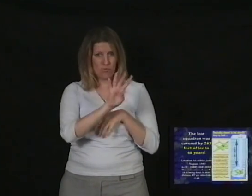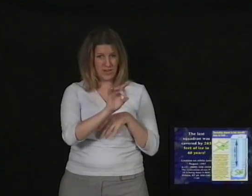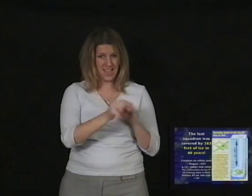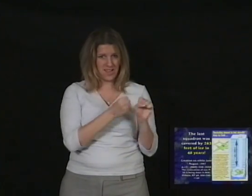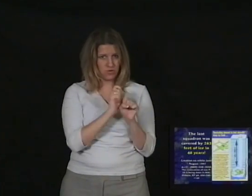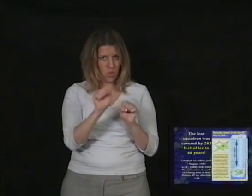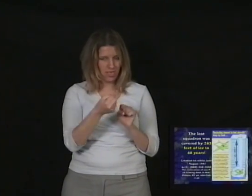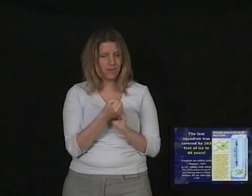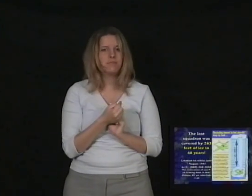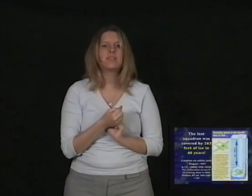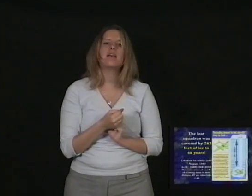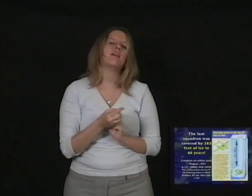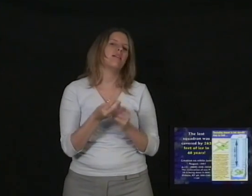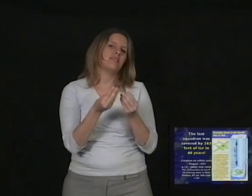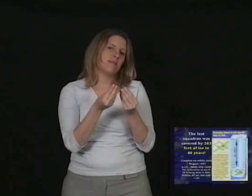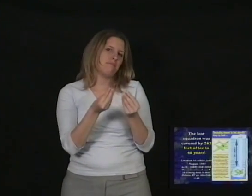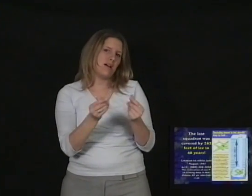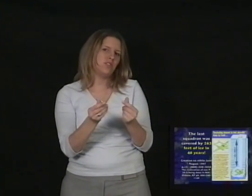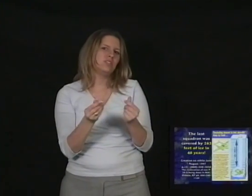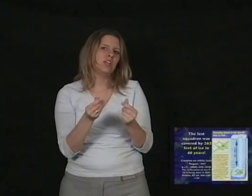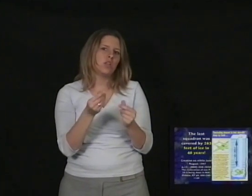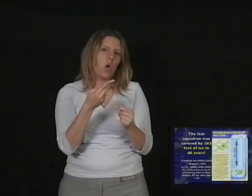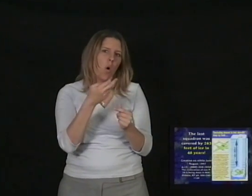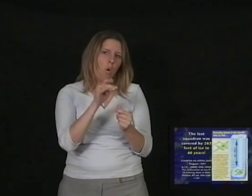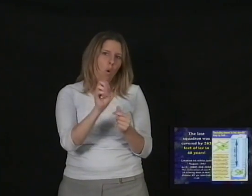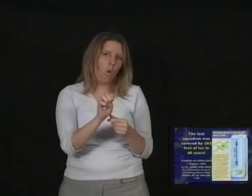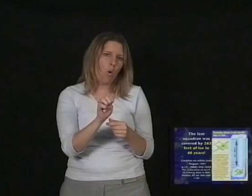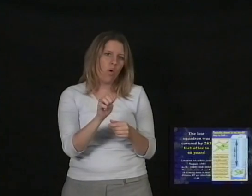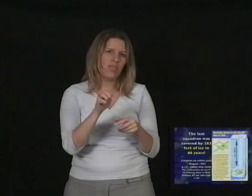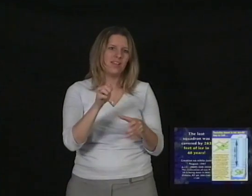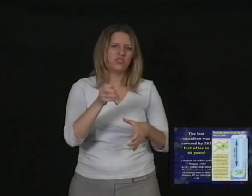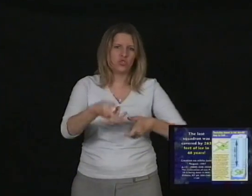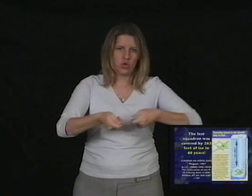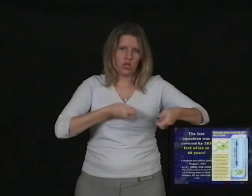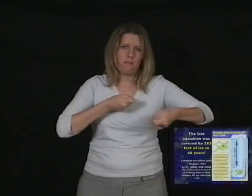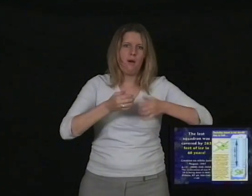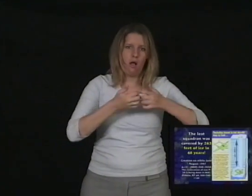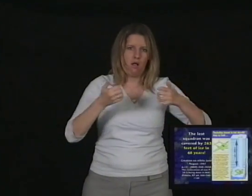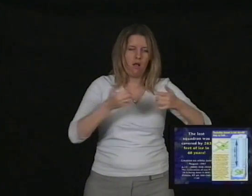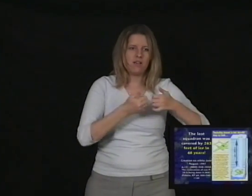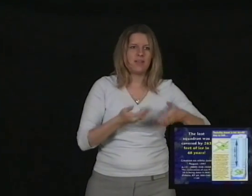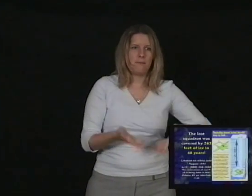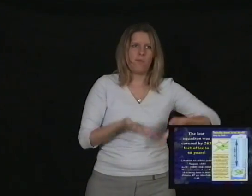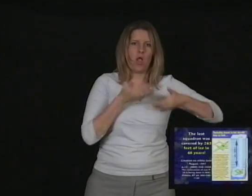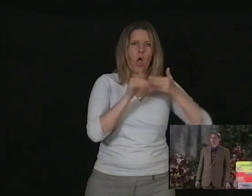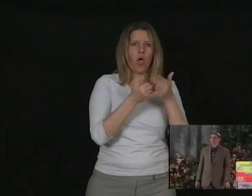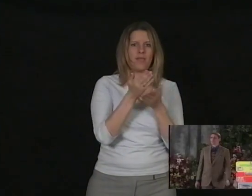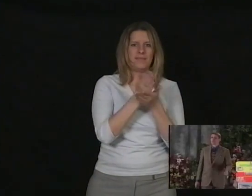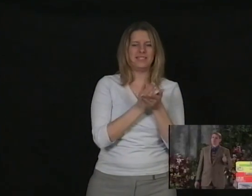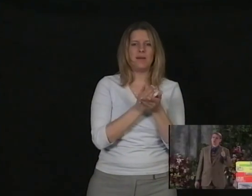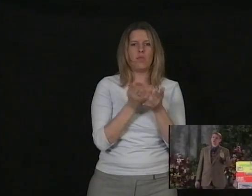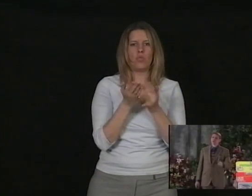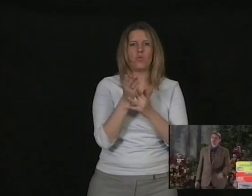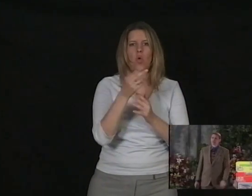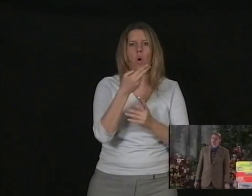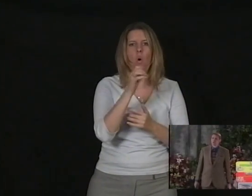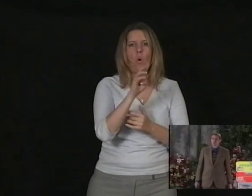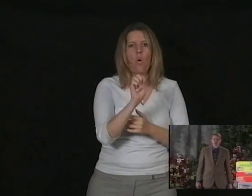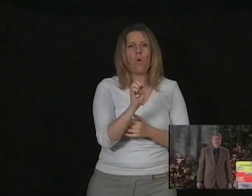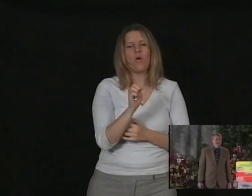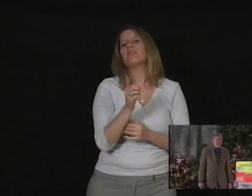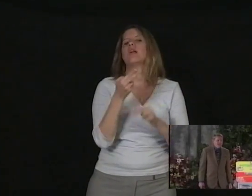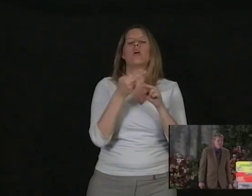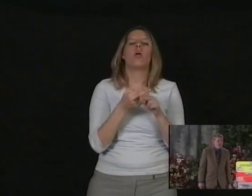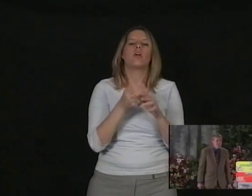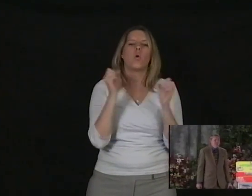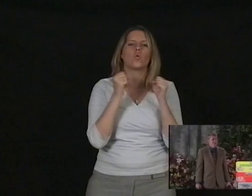years. They melted a hole down to get to one of them, a P-38, and took it apart and brought all the pieces up through the hole. They call it